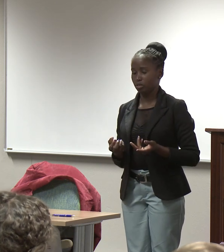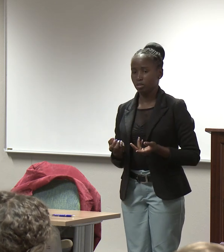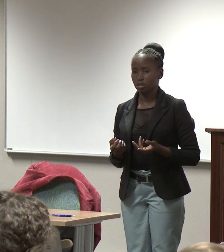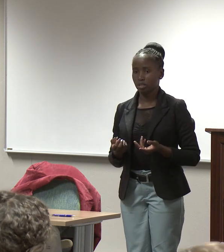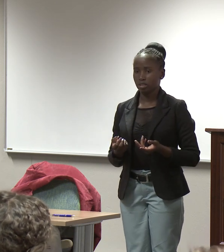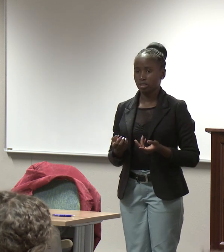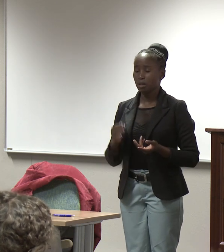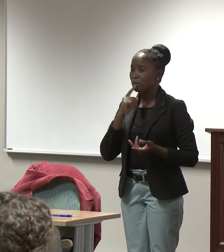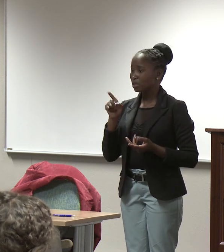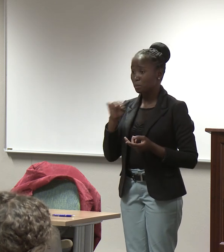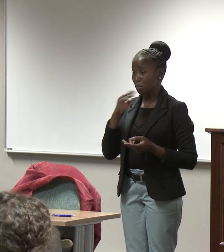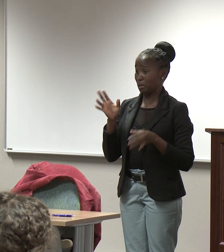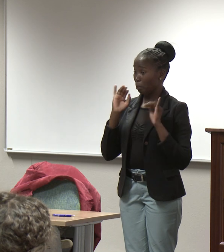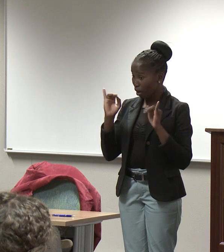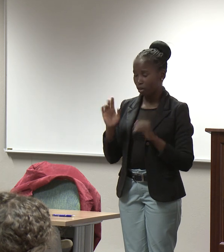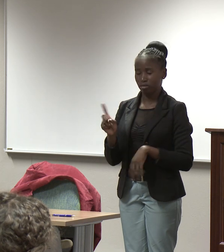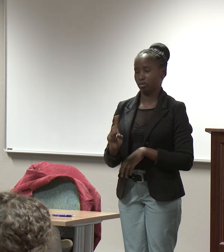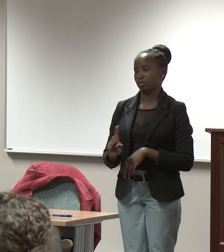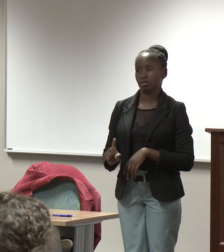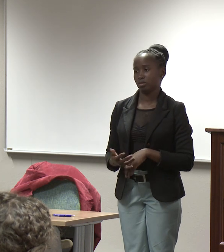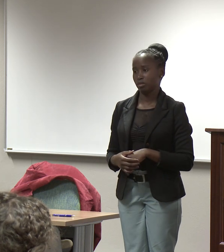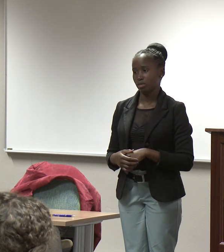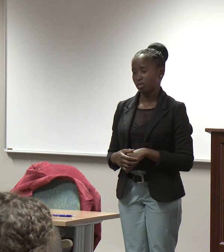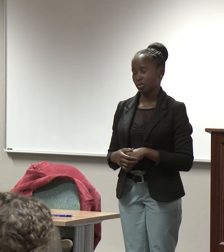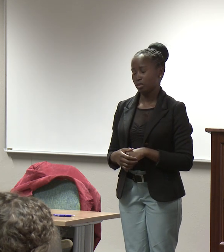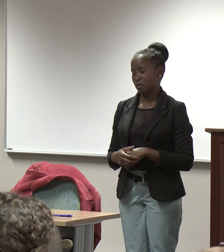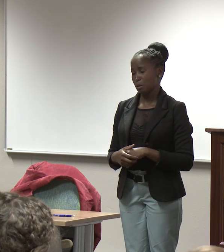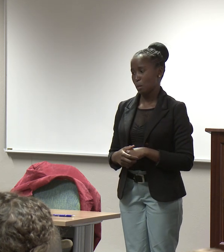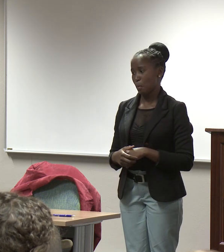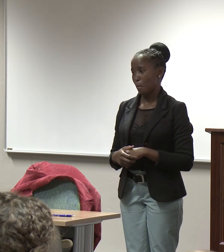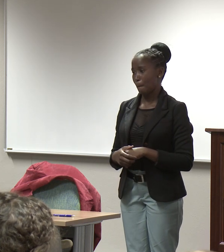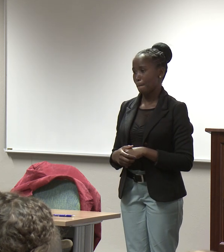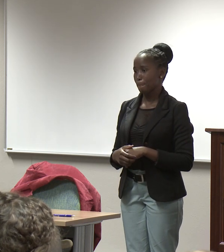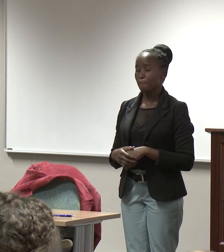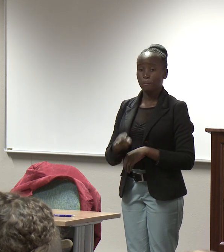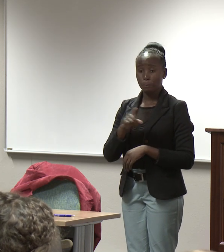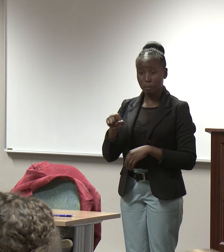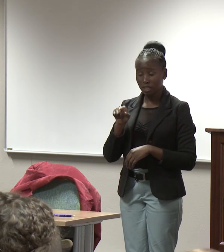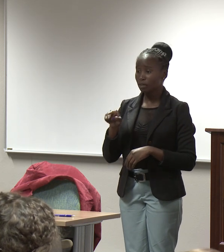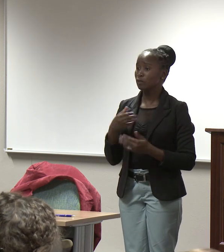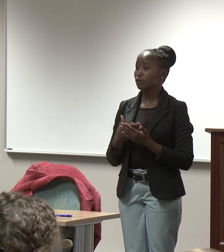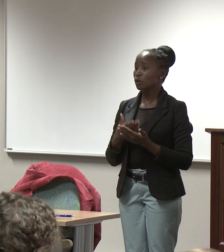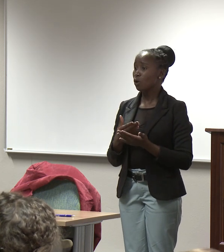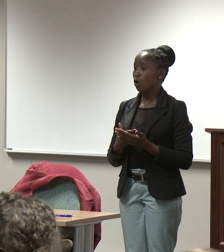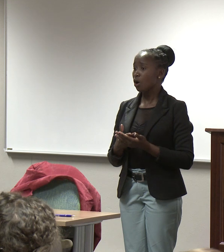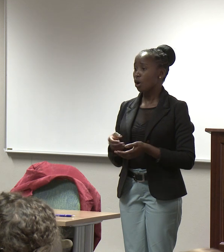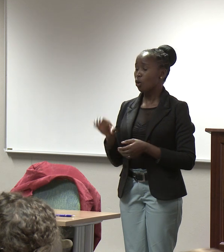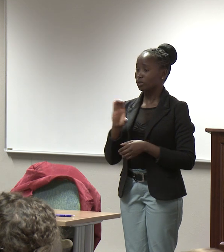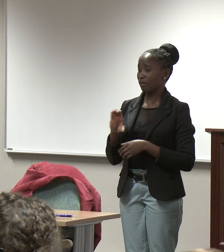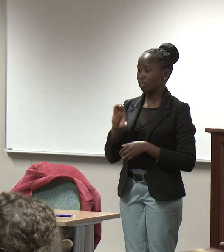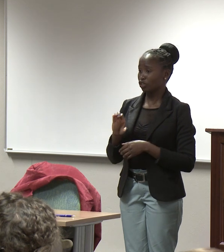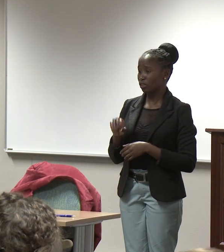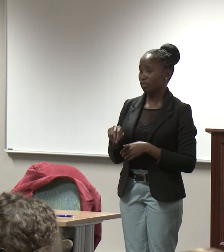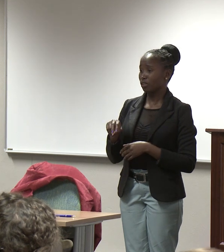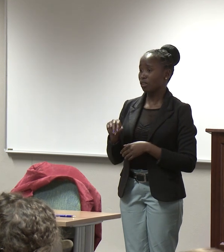bad, necessarily. As not all conservation is conservatism. So we have to be